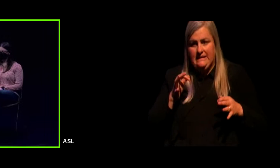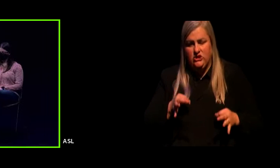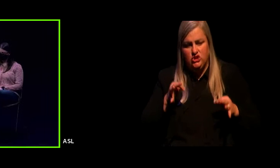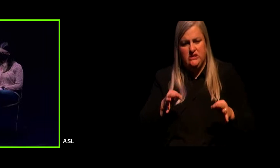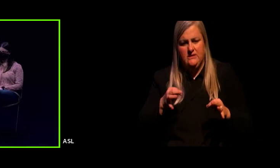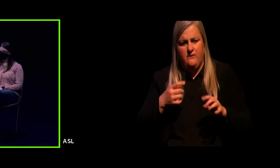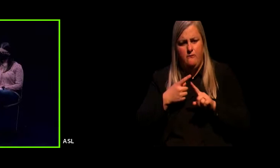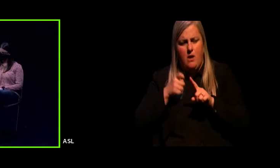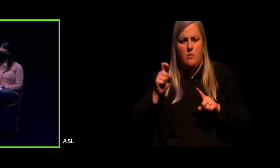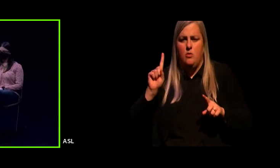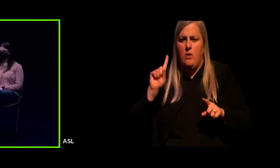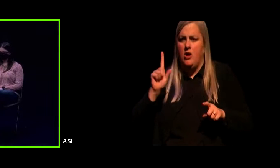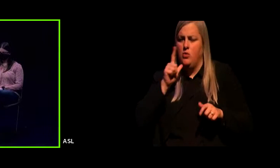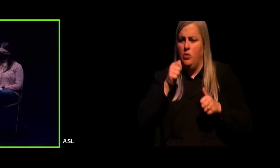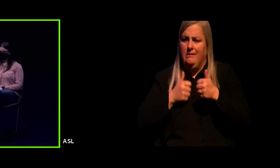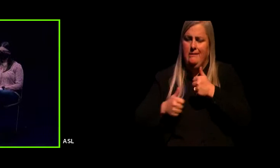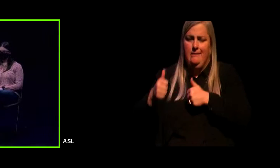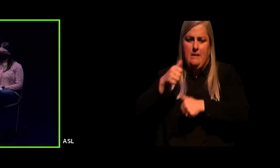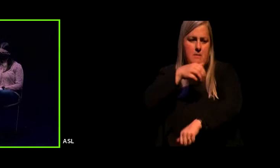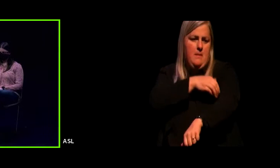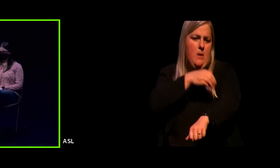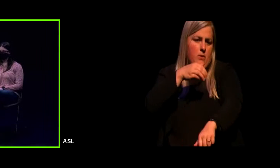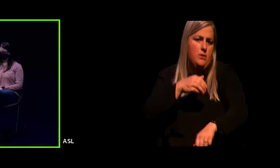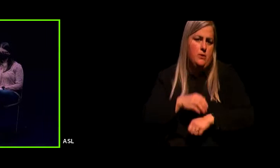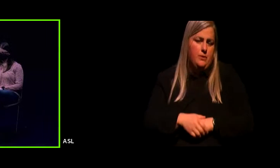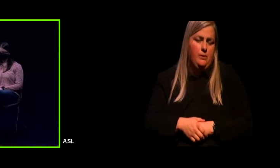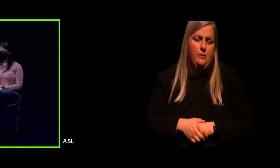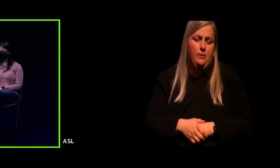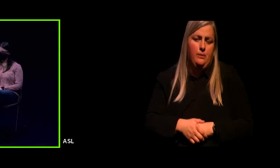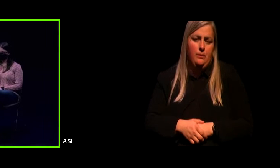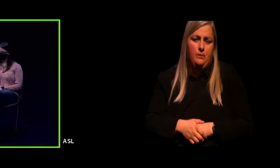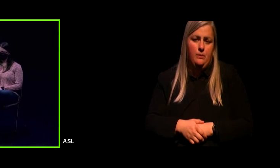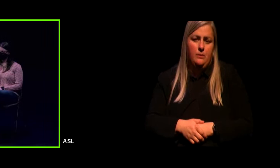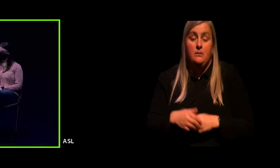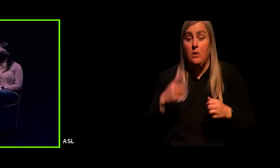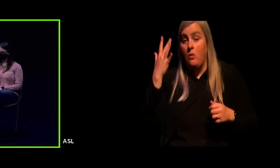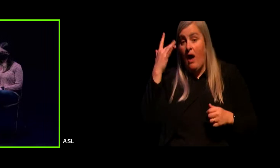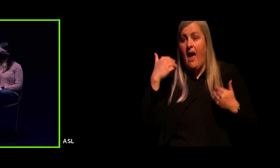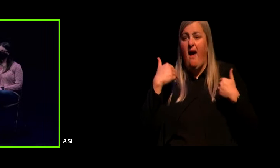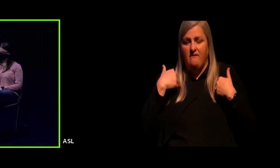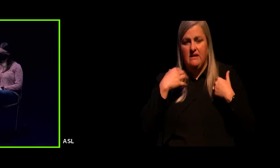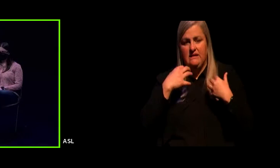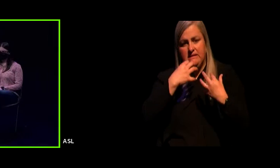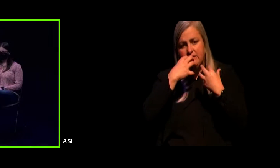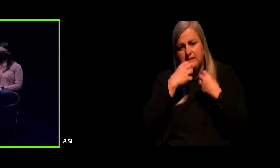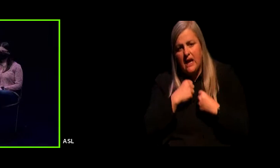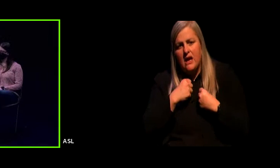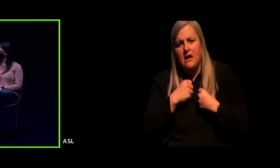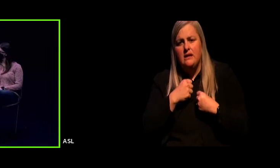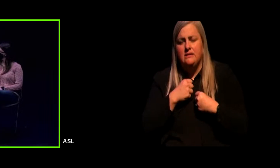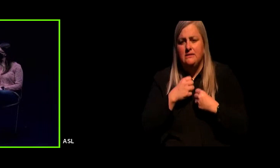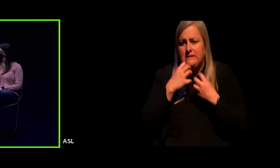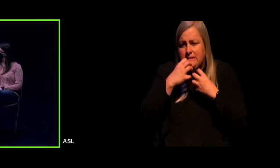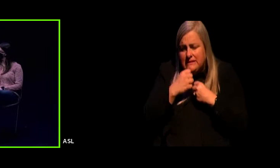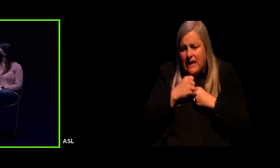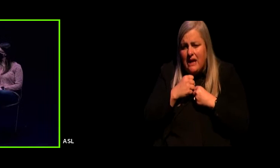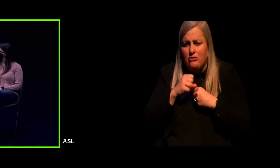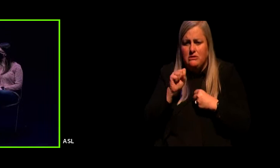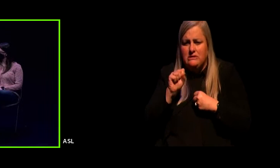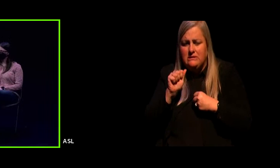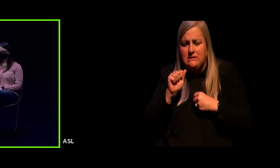sits about what we tell and to whom we tell. Because there's also sacred knowledge which should not be shared widely. You have to earn the